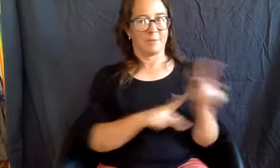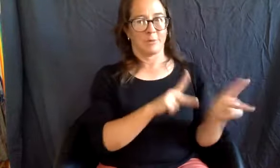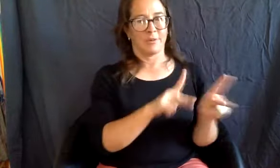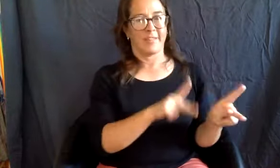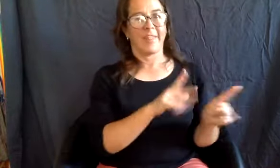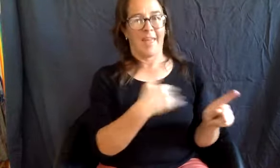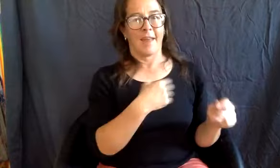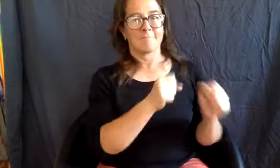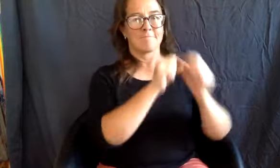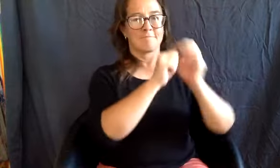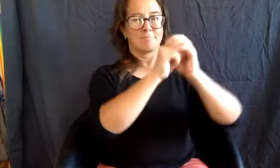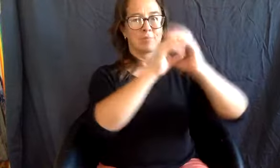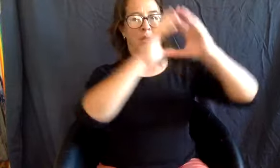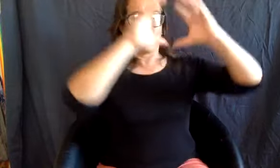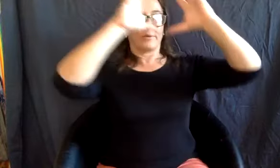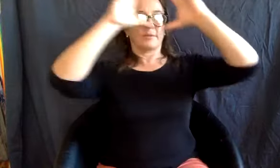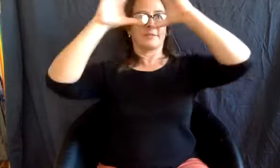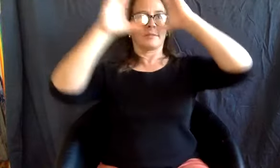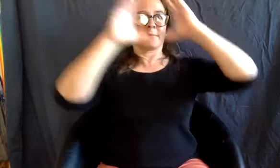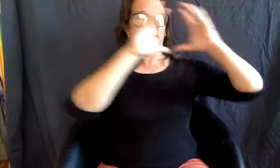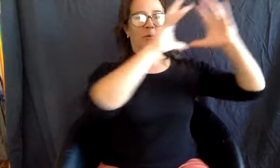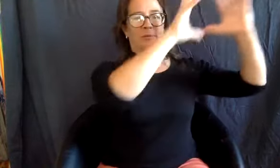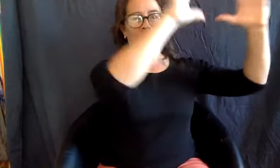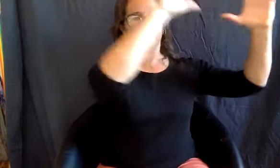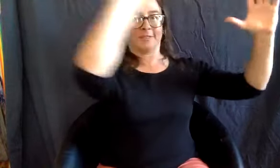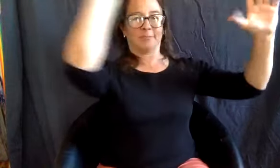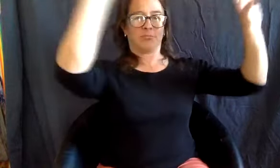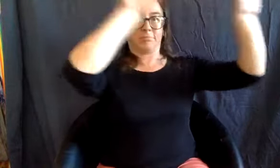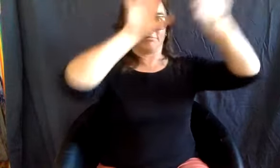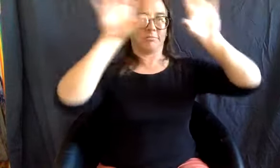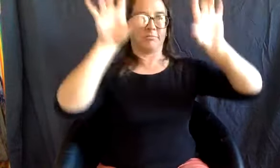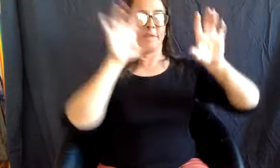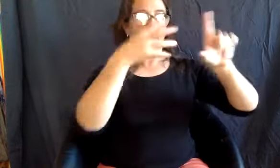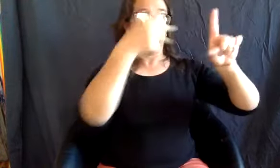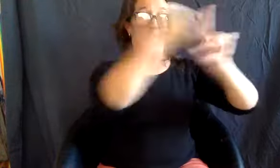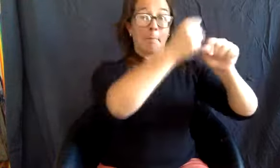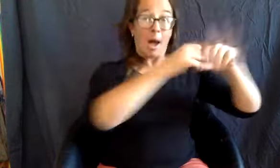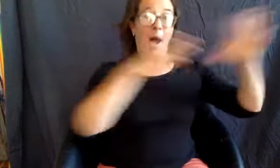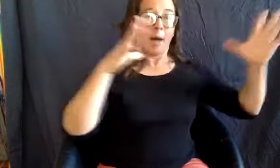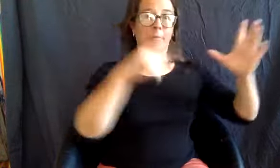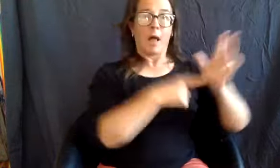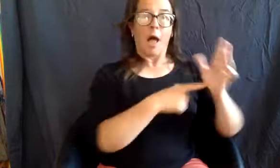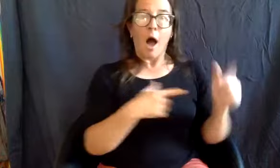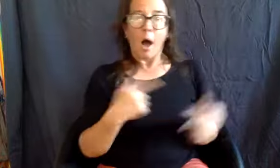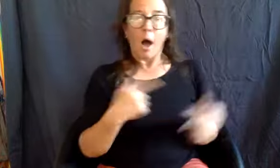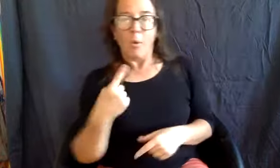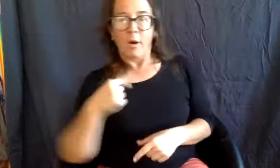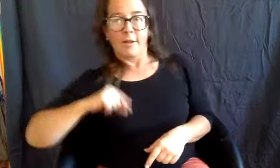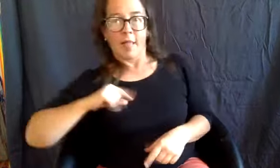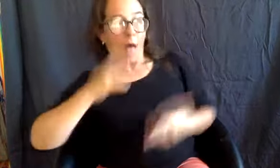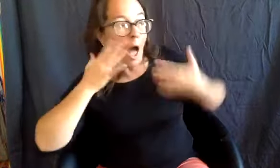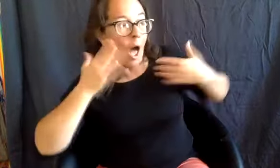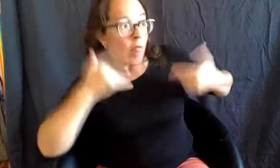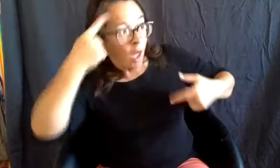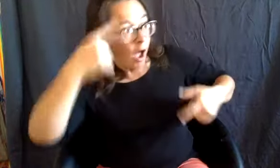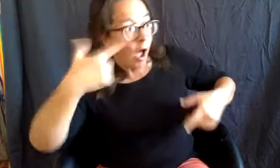any less than anybody else's deal. So I don't know if you've ever been to continuation high school, and especially a graduation ceremony, but there's a lot of gangbangers